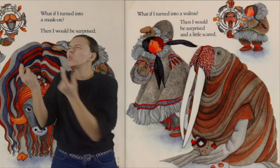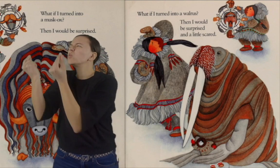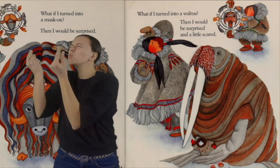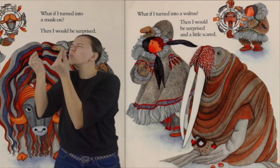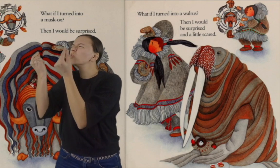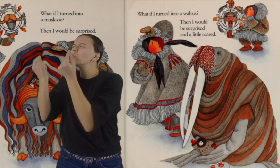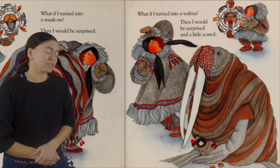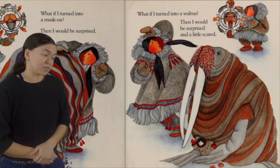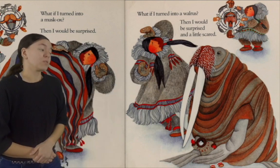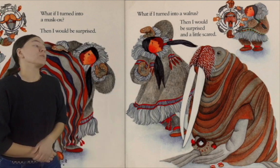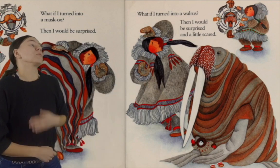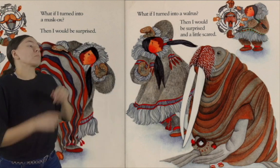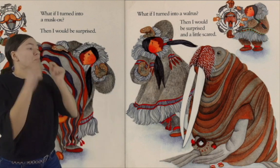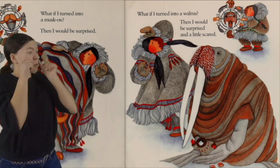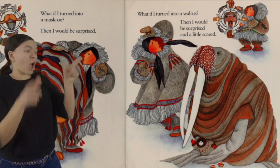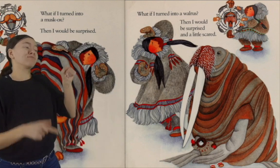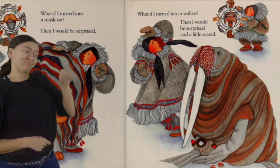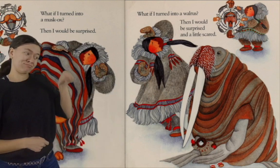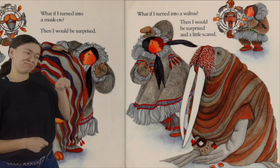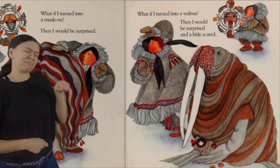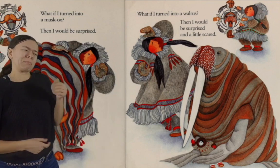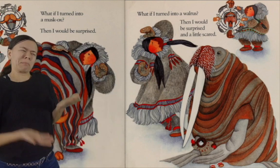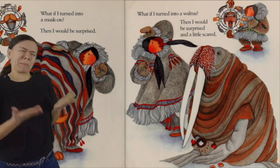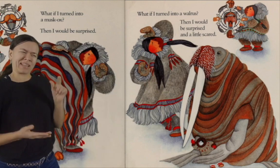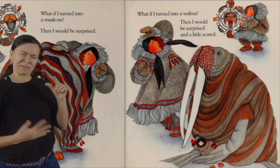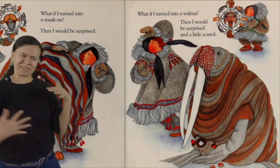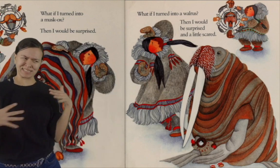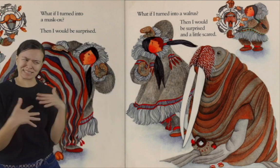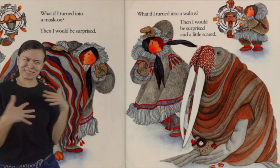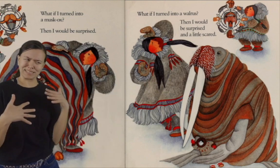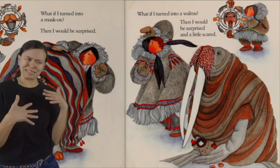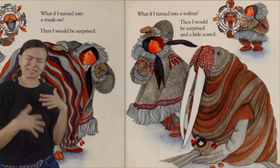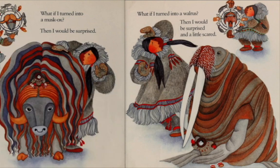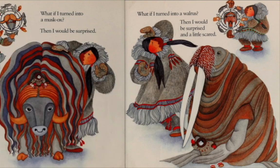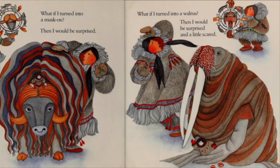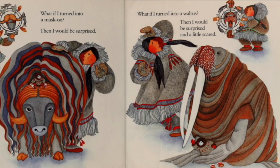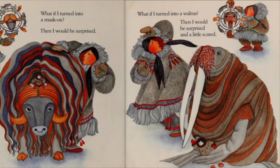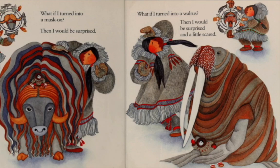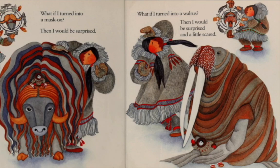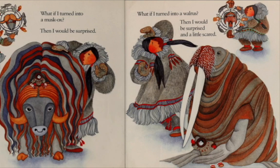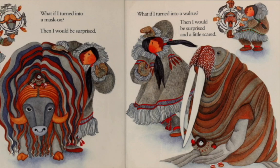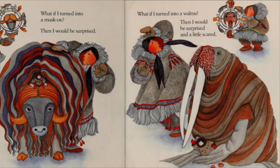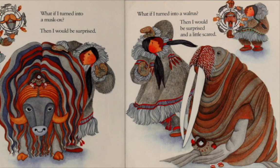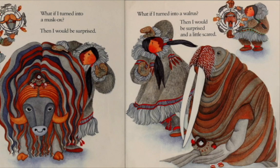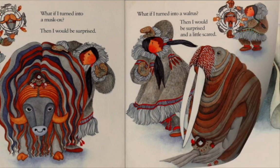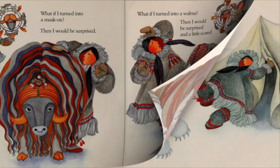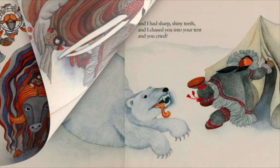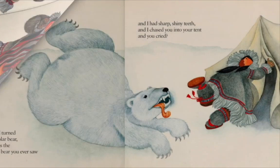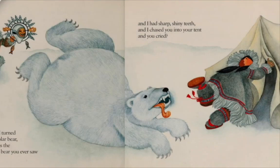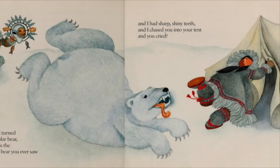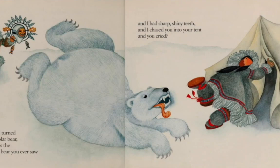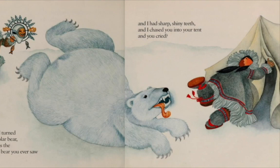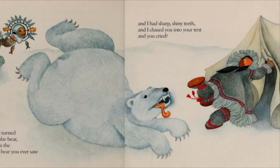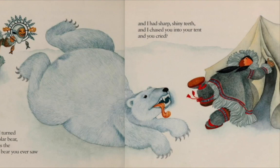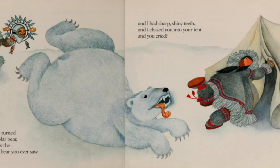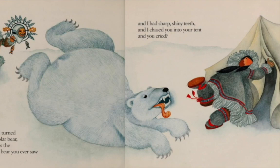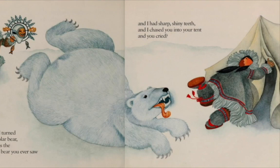a walrus? Then I would be surprised and a little scared.